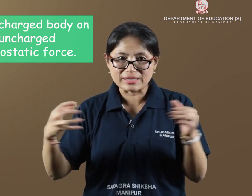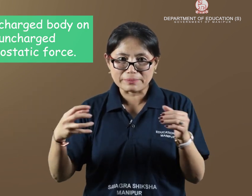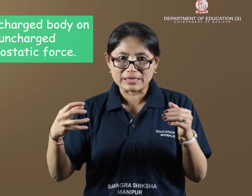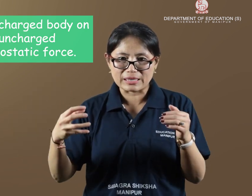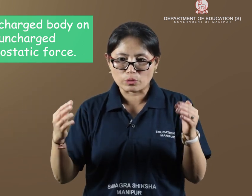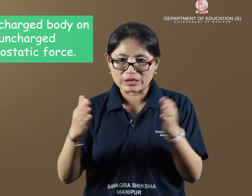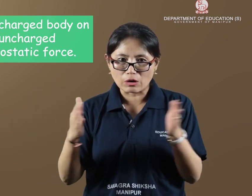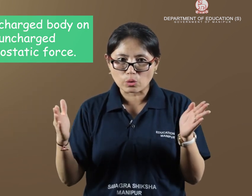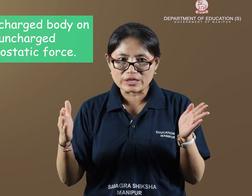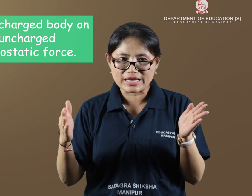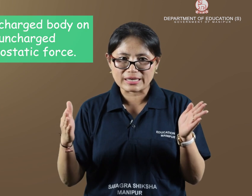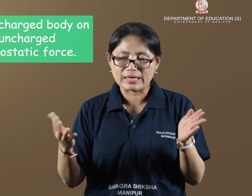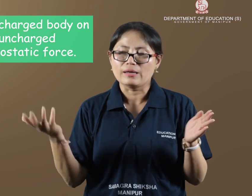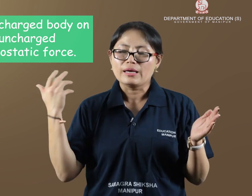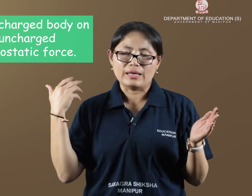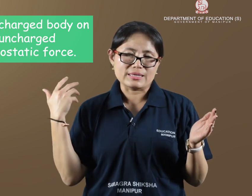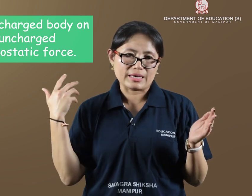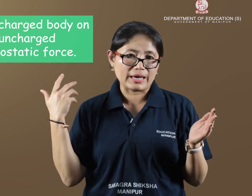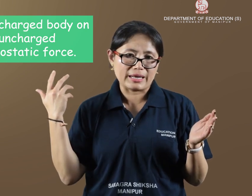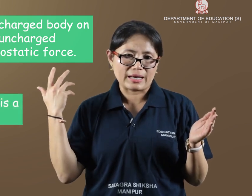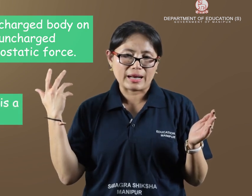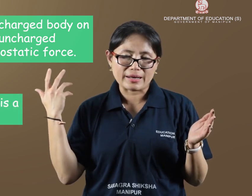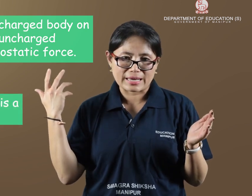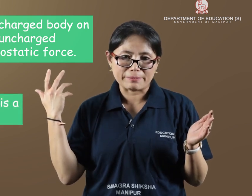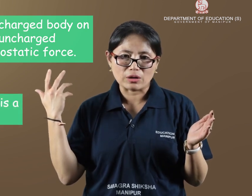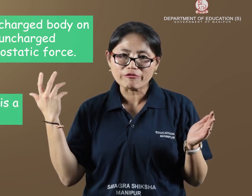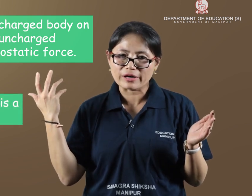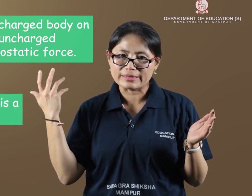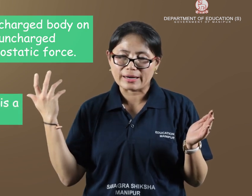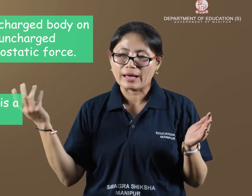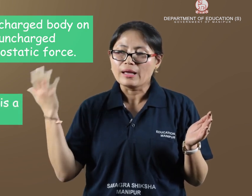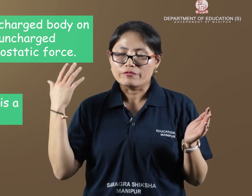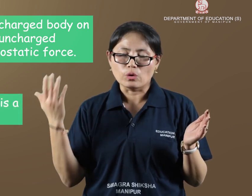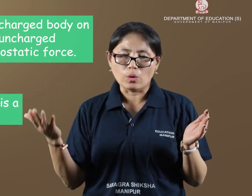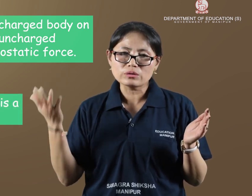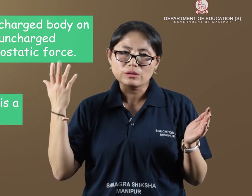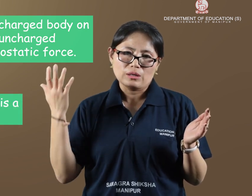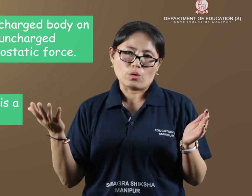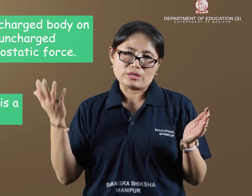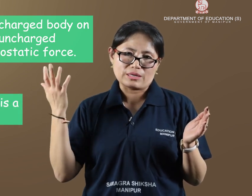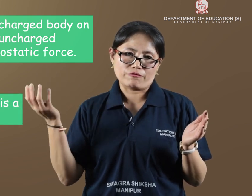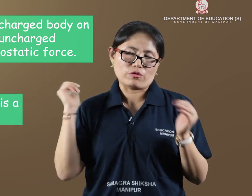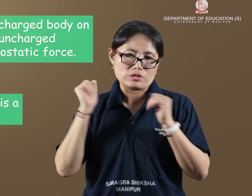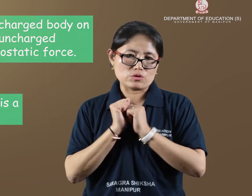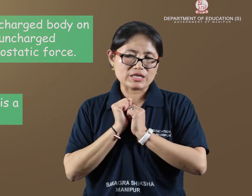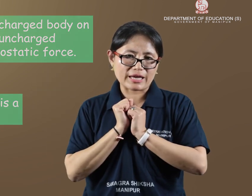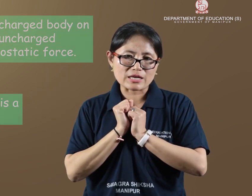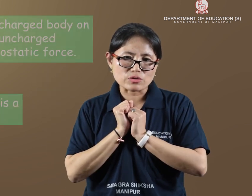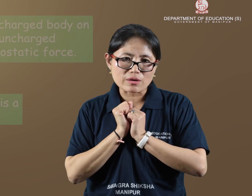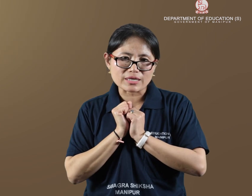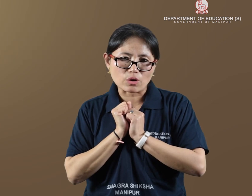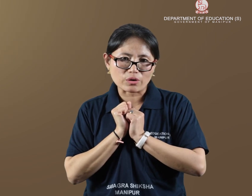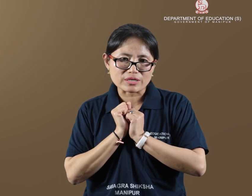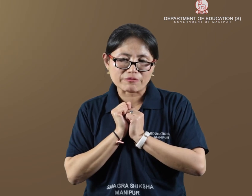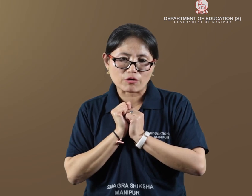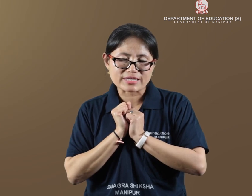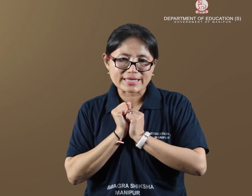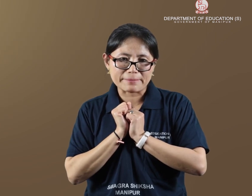bani na without contact ina it is again another example of kaitare non contact force you see kasura is non contact force example